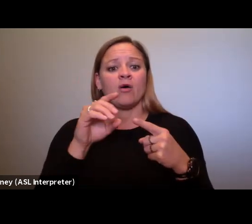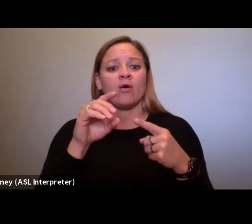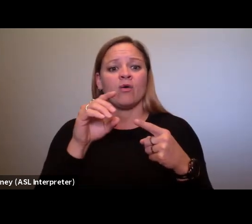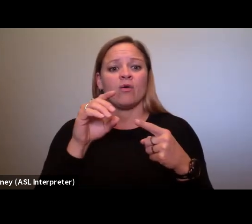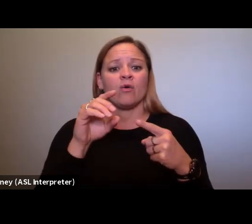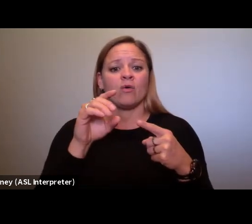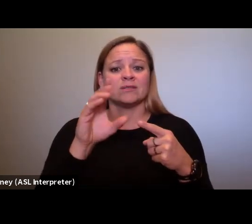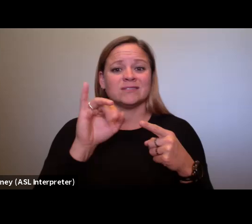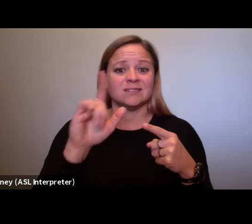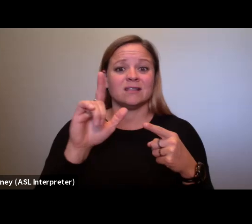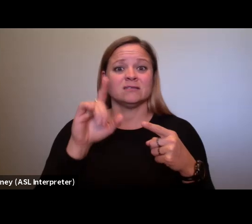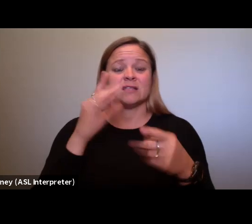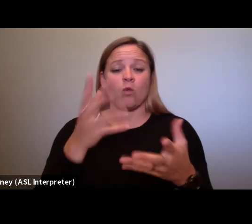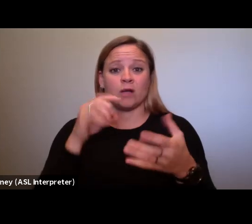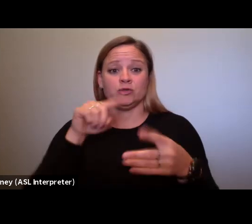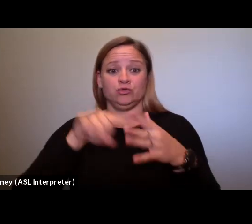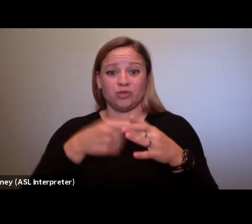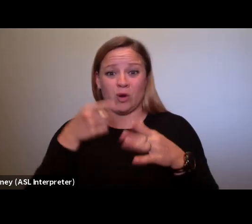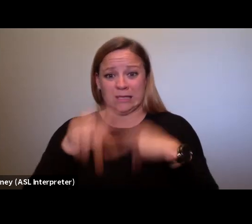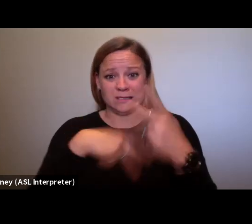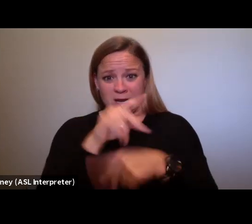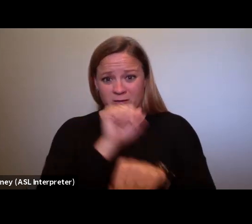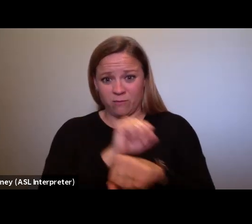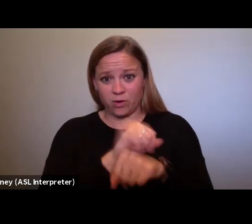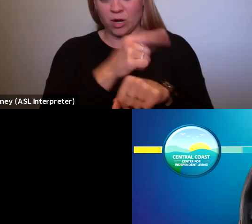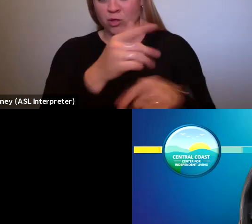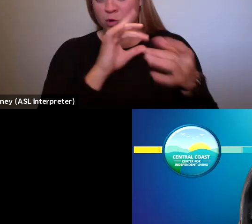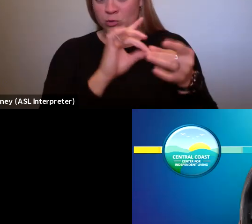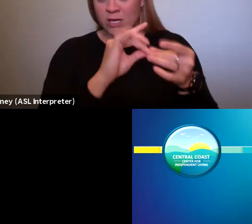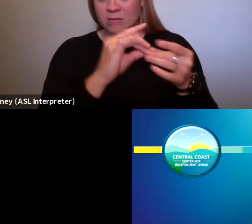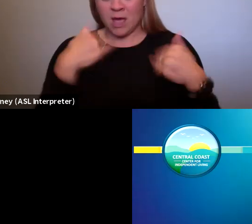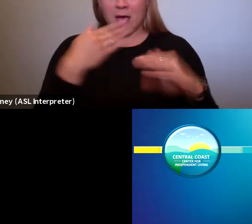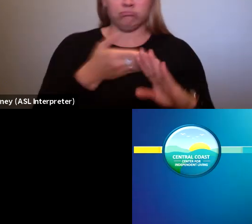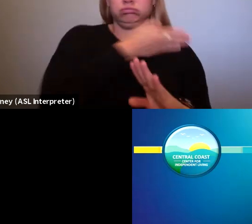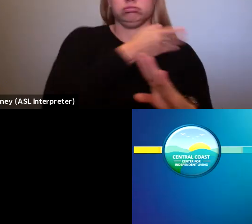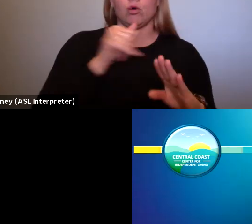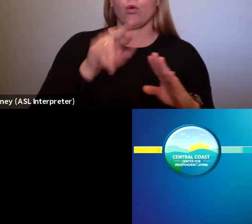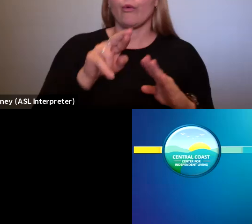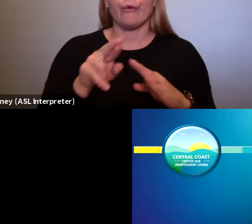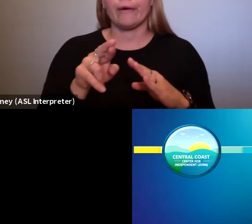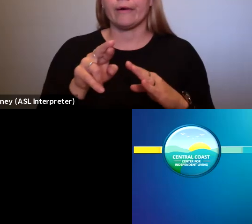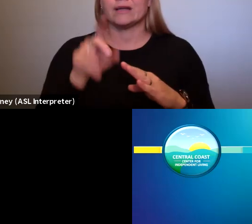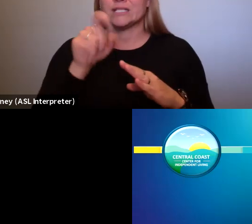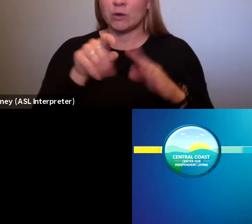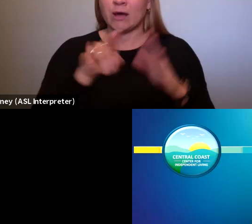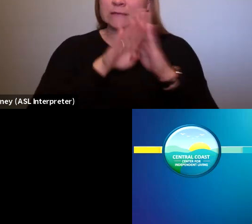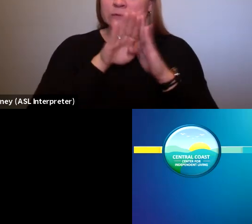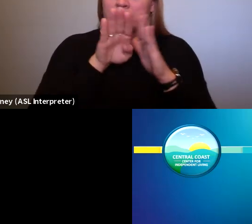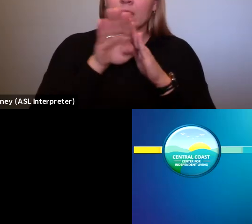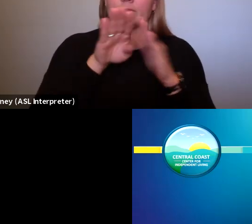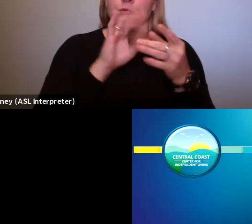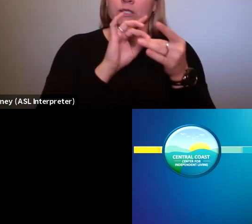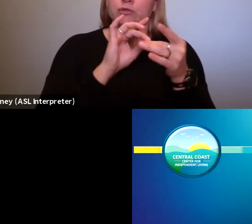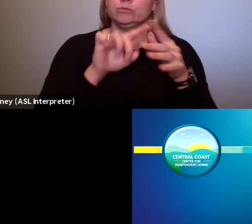work, were those relationships you already had that you leveraged? Or did you need to build them from scratch to